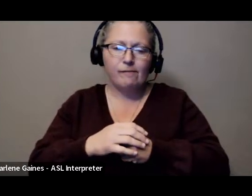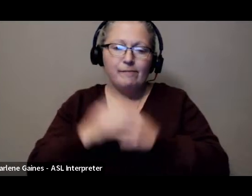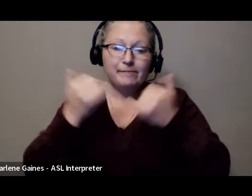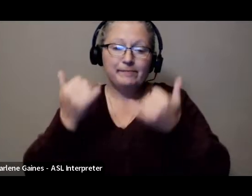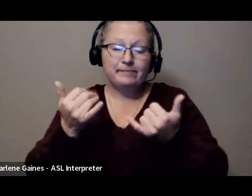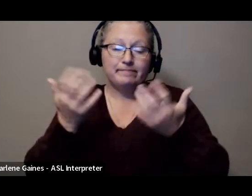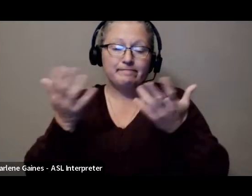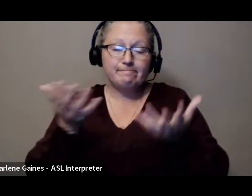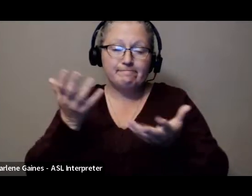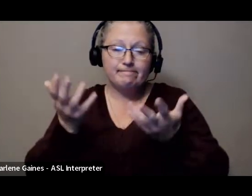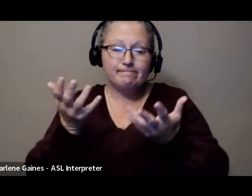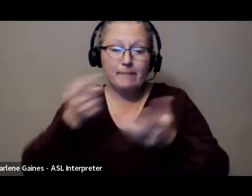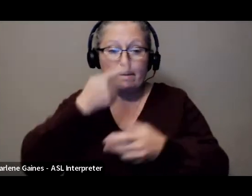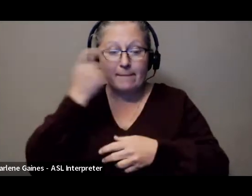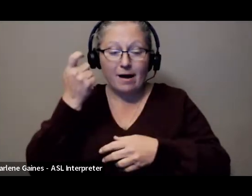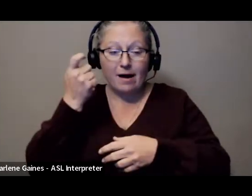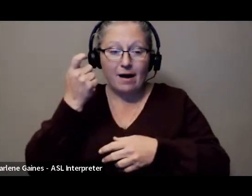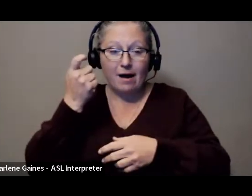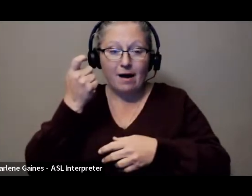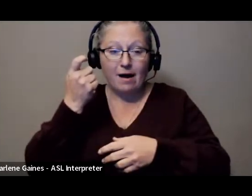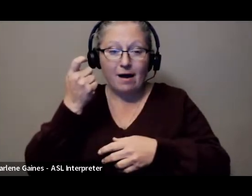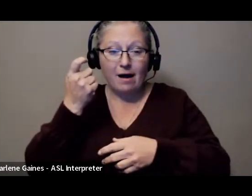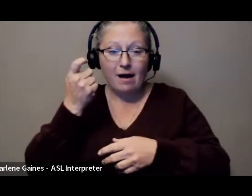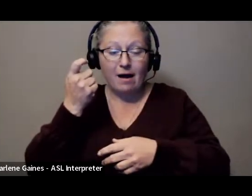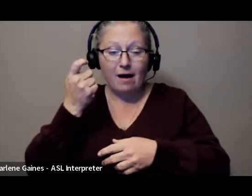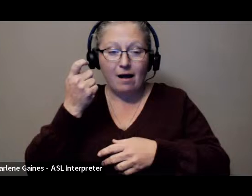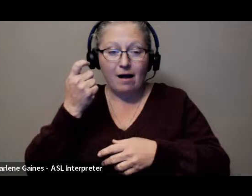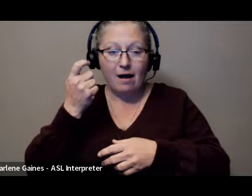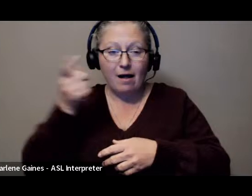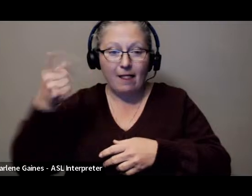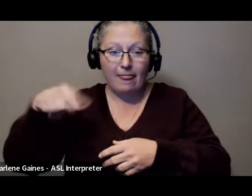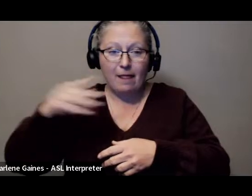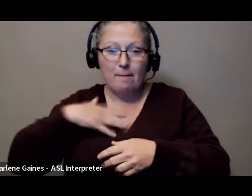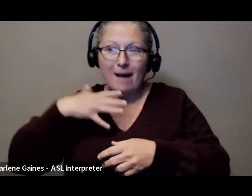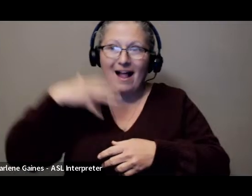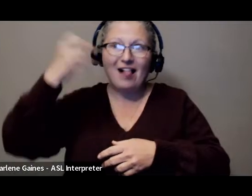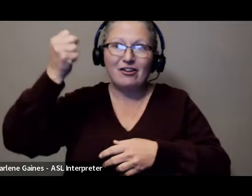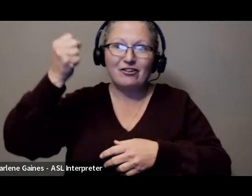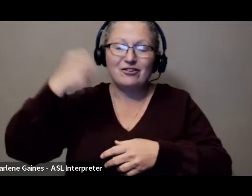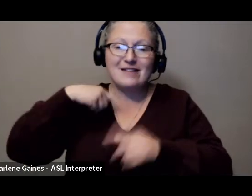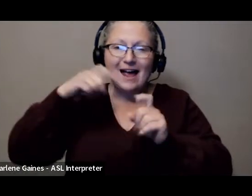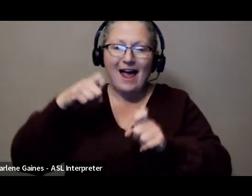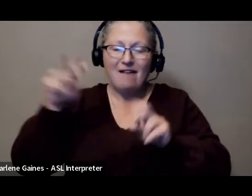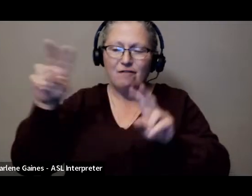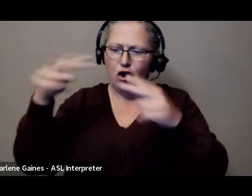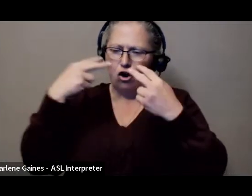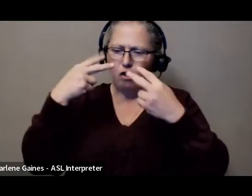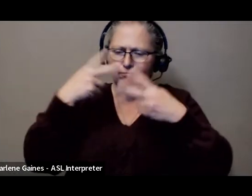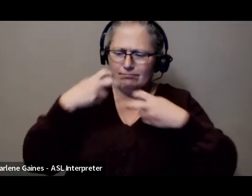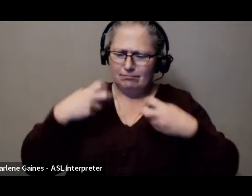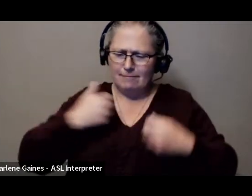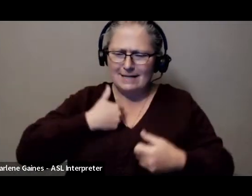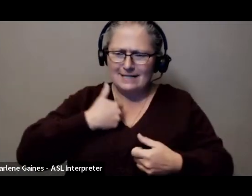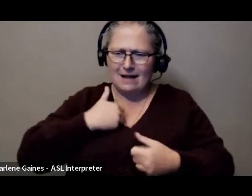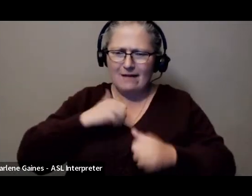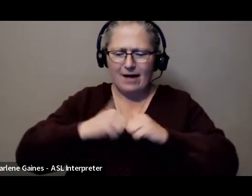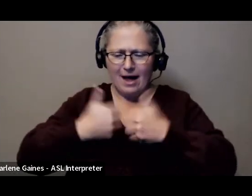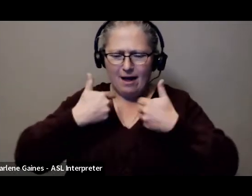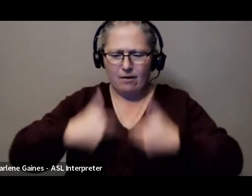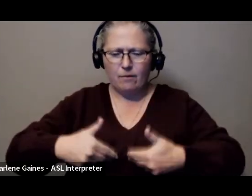Now, because they're also my elders, I also had to look at myself and say, hey, how am